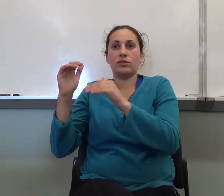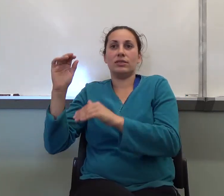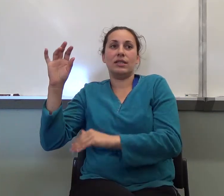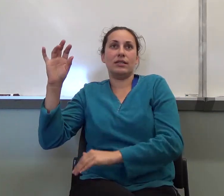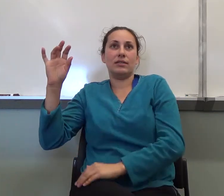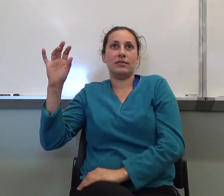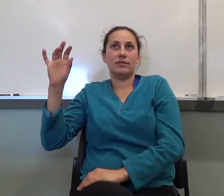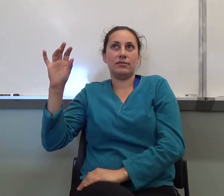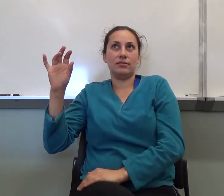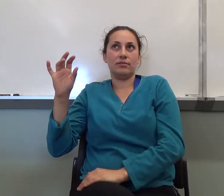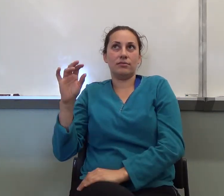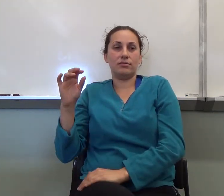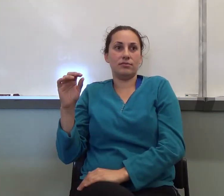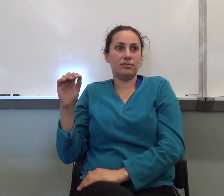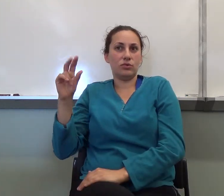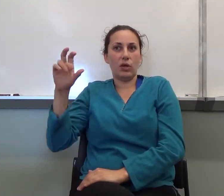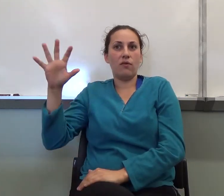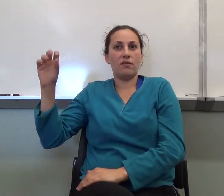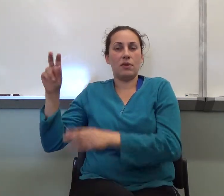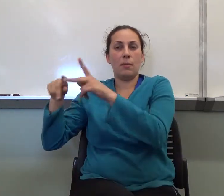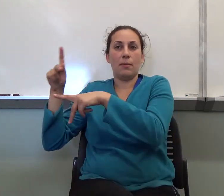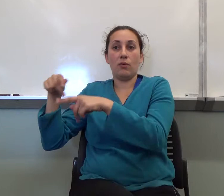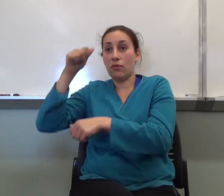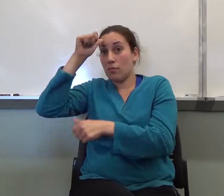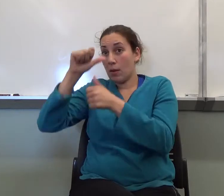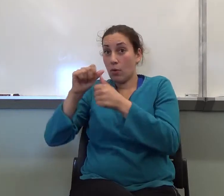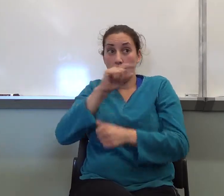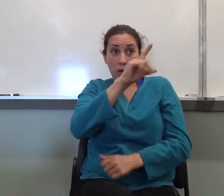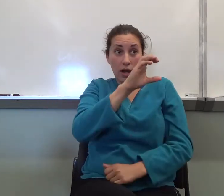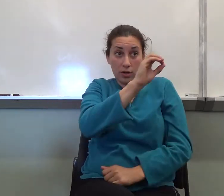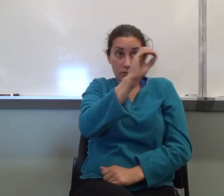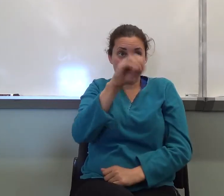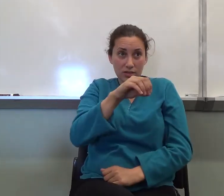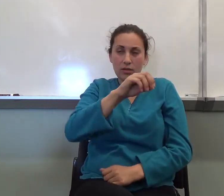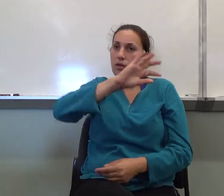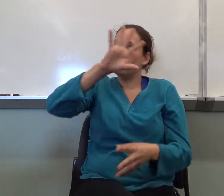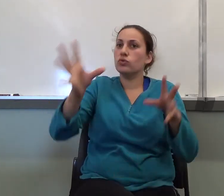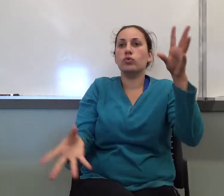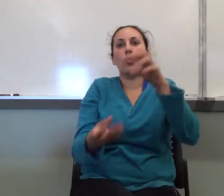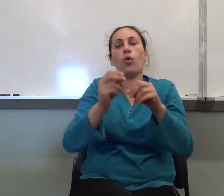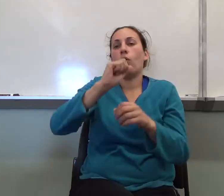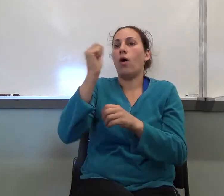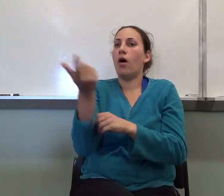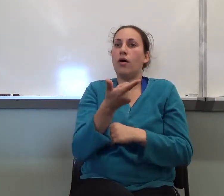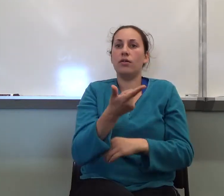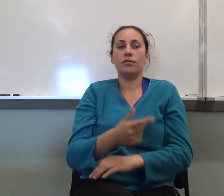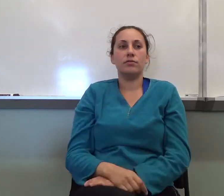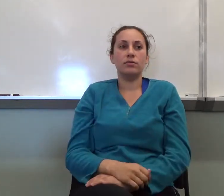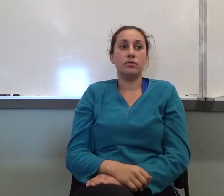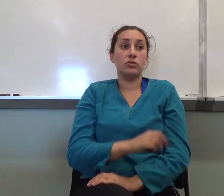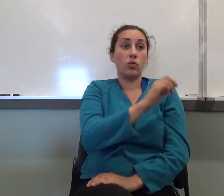70%. Remember, 100% is the total thing. So 100% of 500 would be